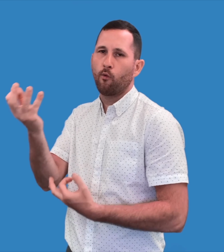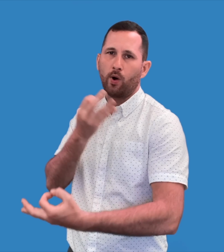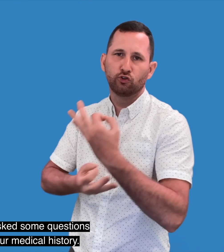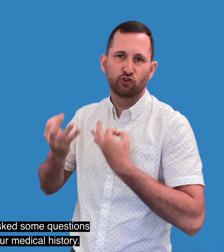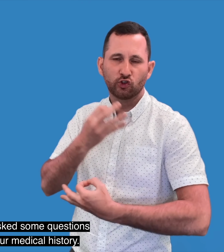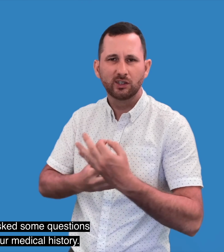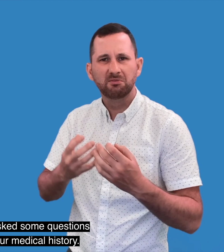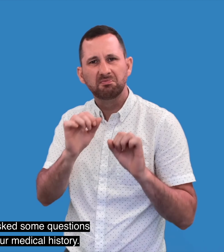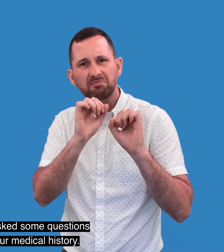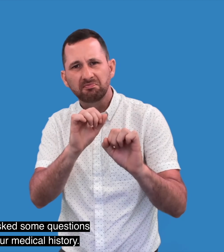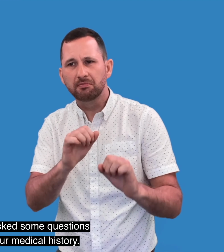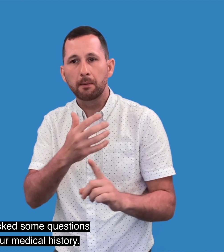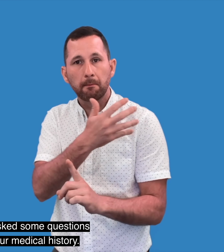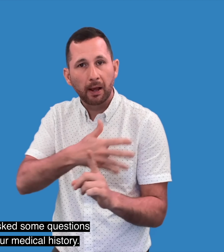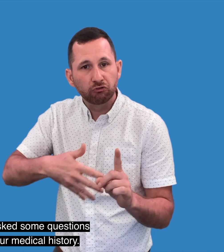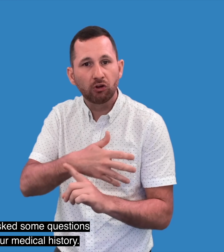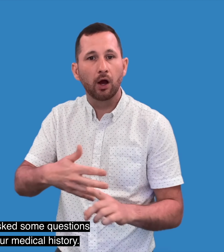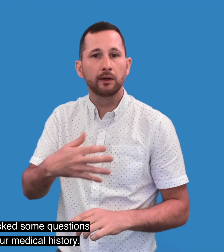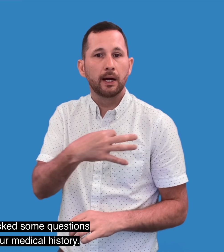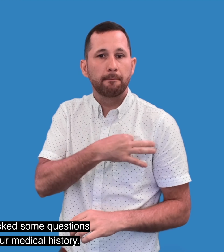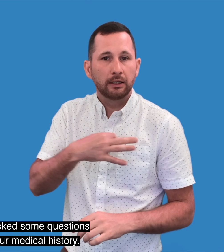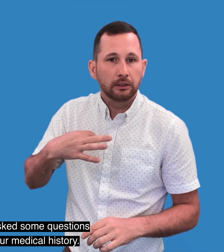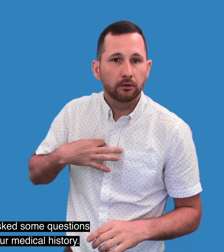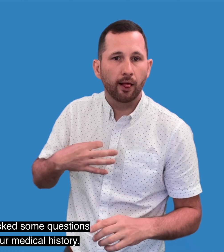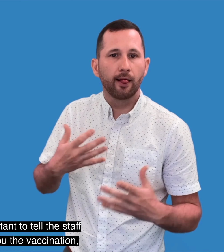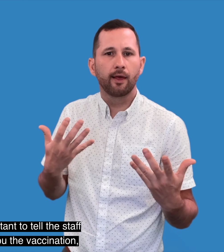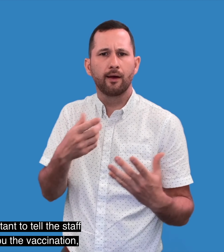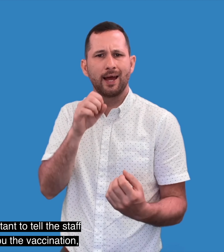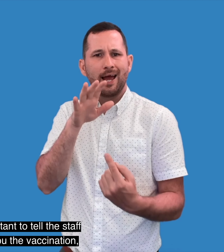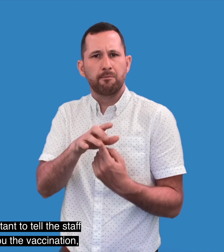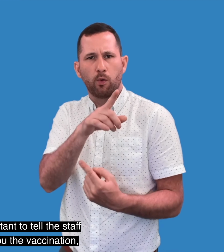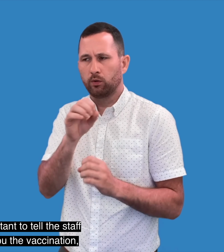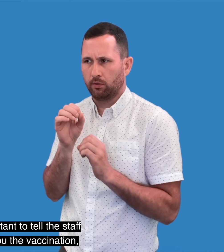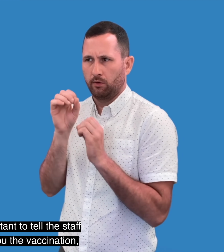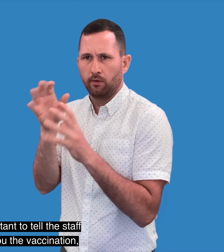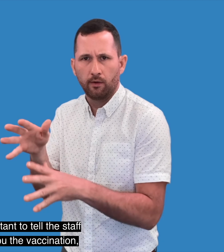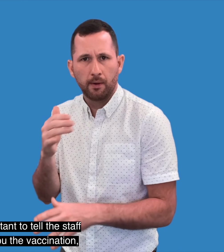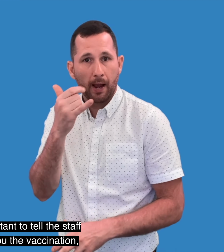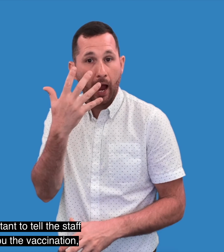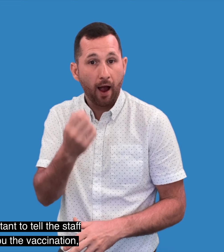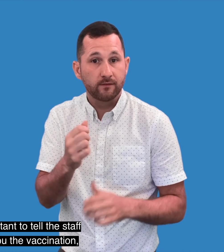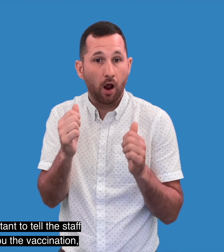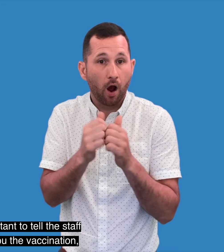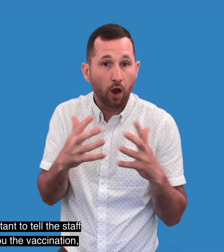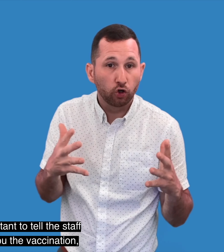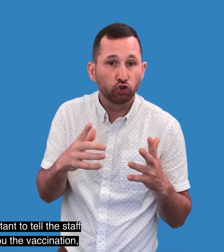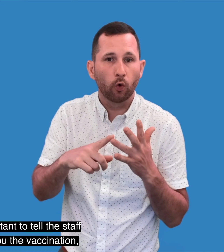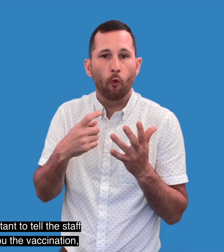You'll be asked some questions about your medical history. It's important to tell the staff giving you the vaccination